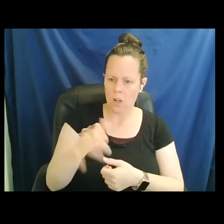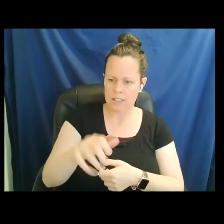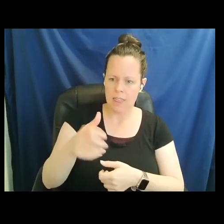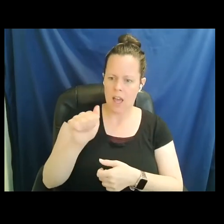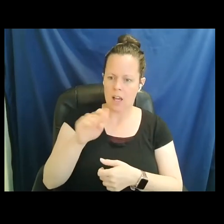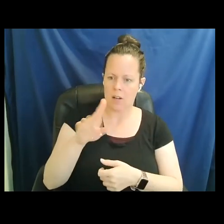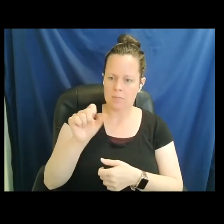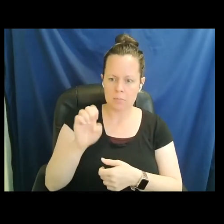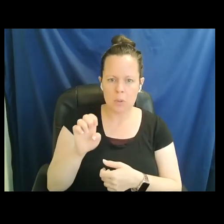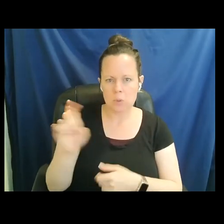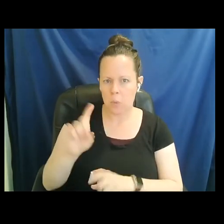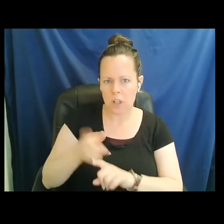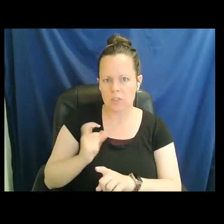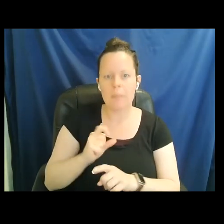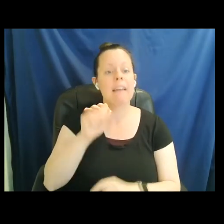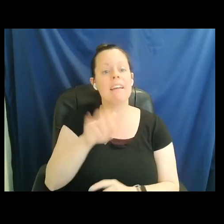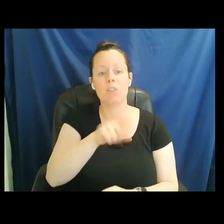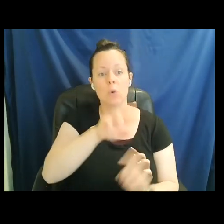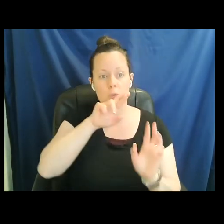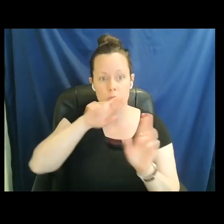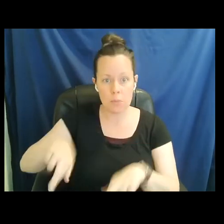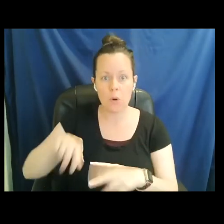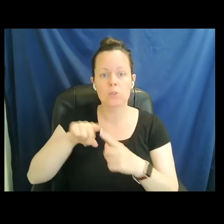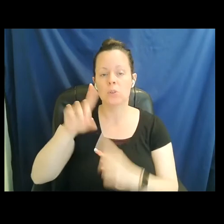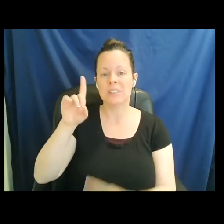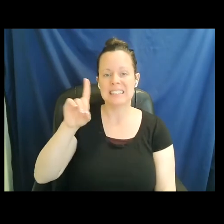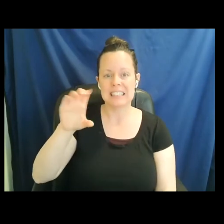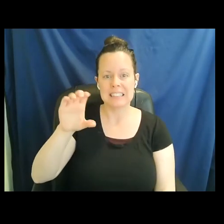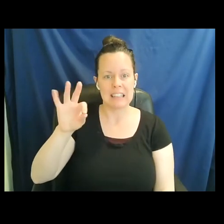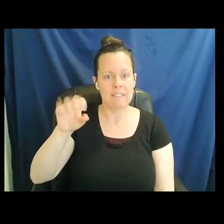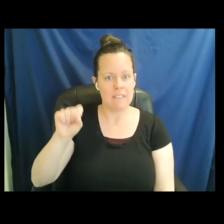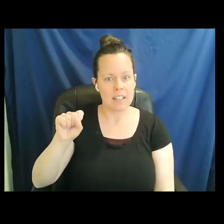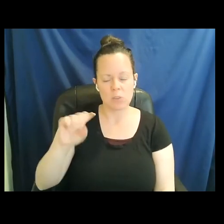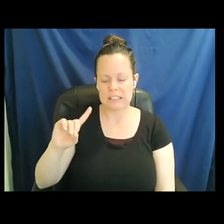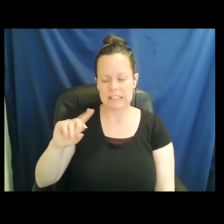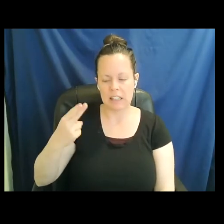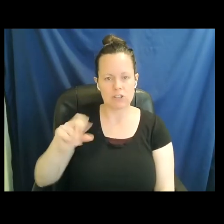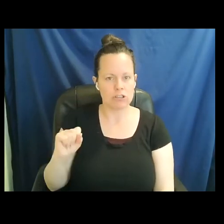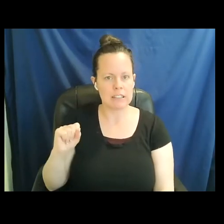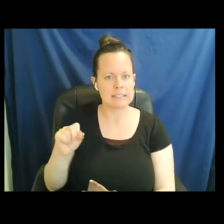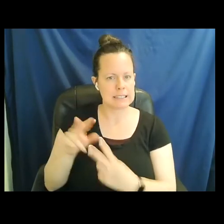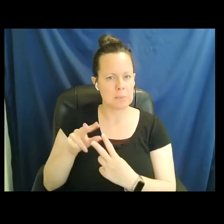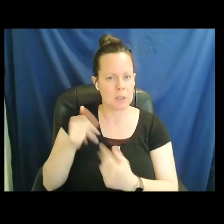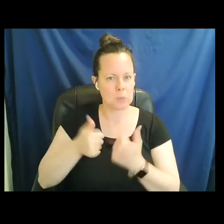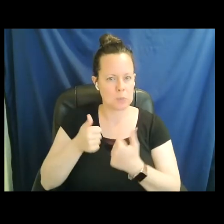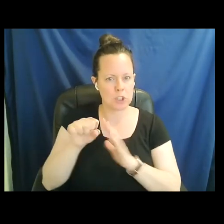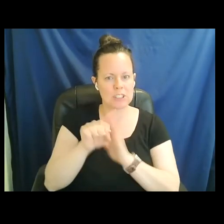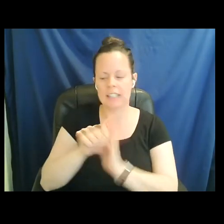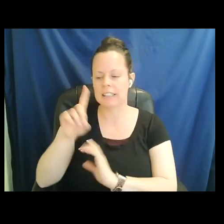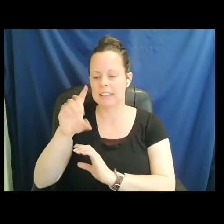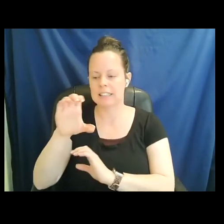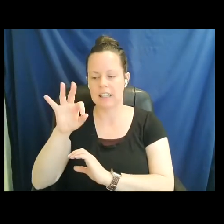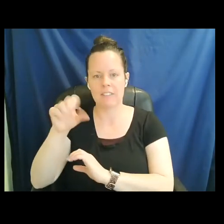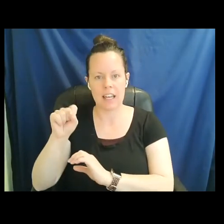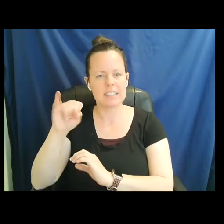your suspicion of abuse to DCFS or DHS, depending on which state you live in. DCFS is Illinois, DHS